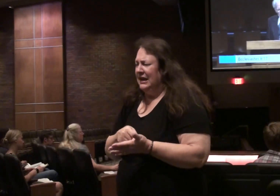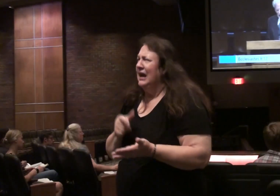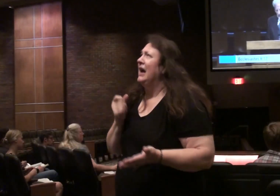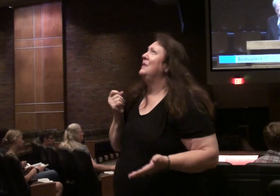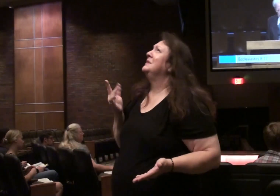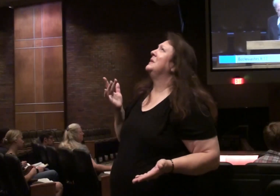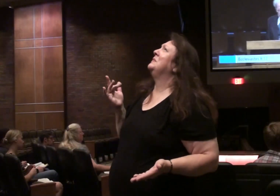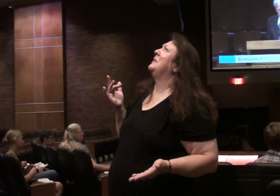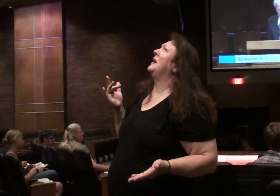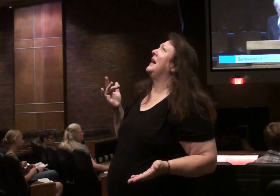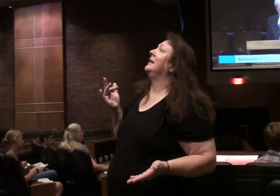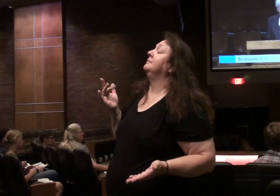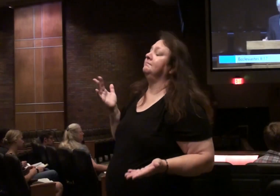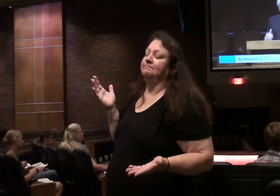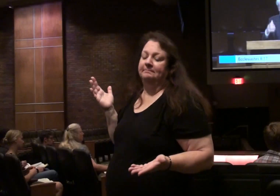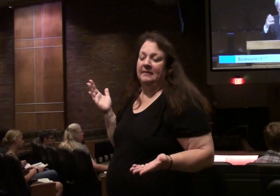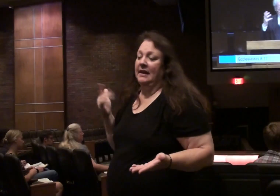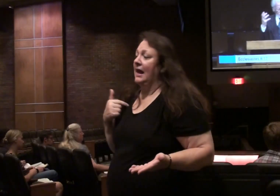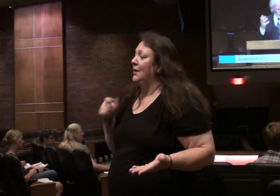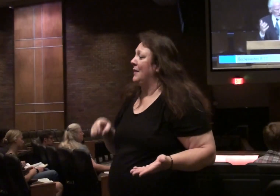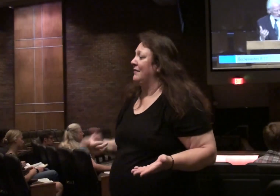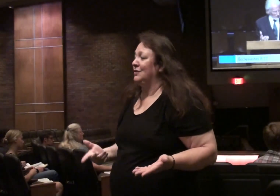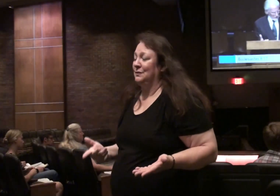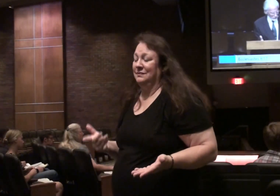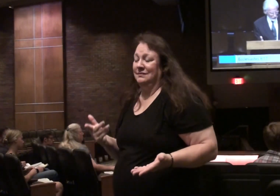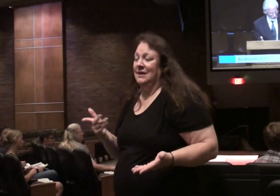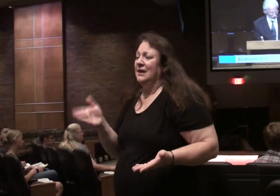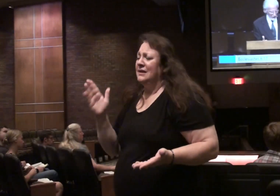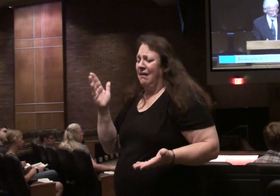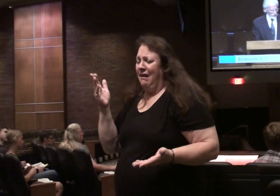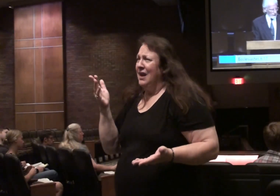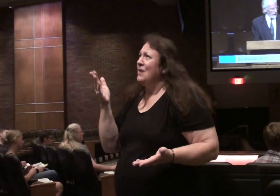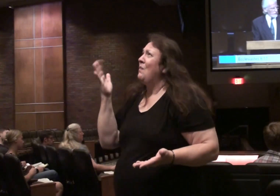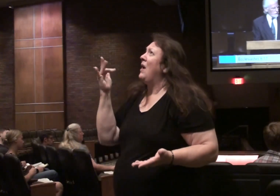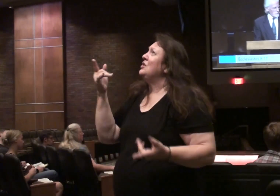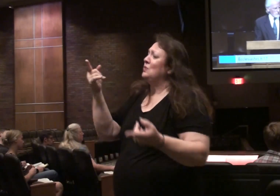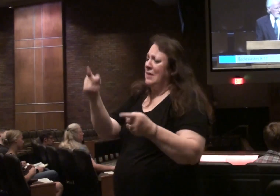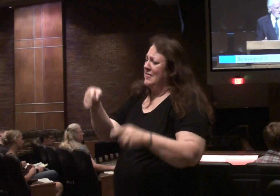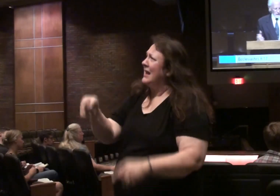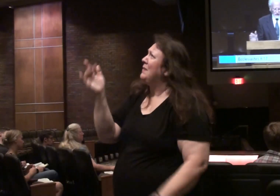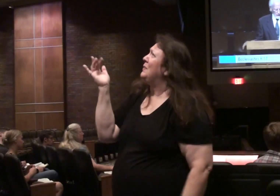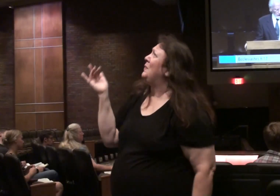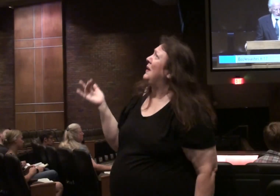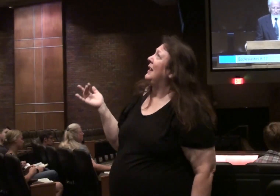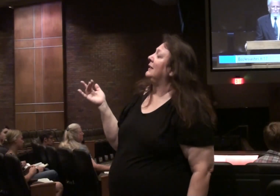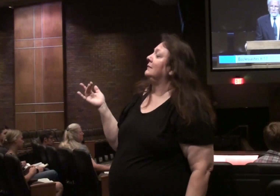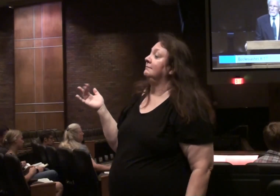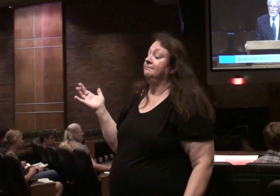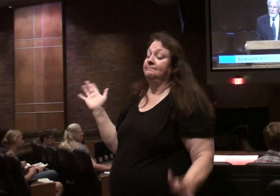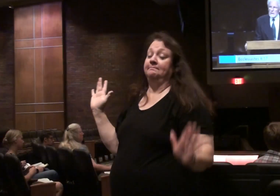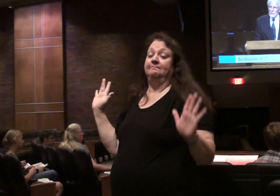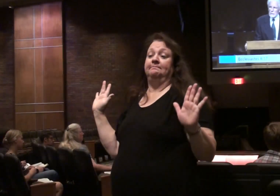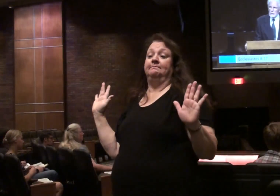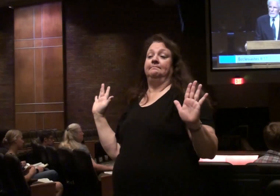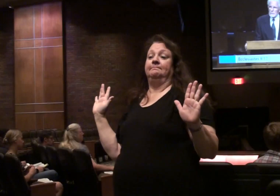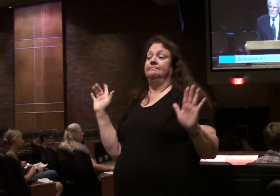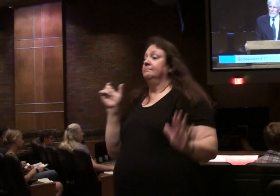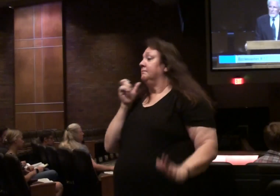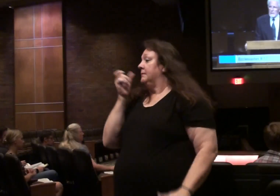understand why God would do that. I don't understand why God would let that happen. I don't understand